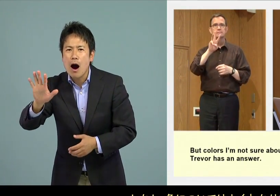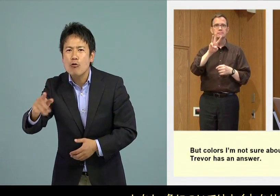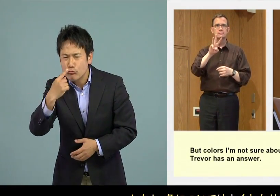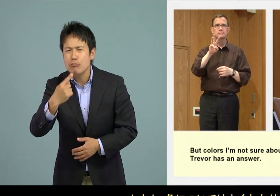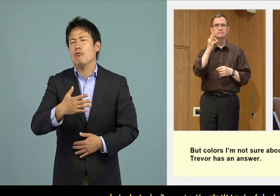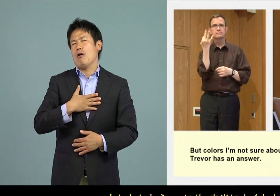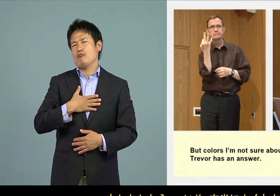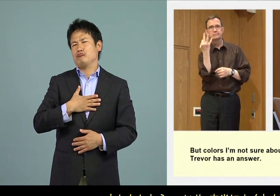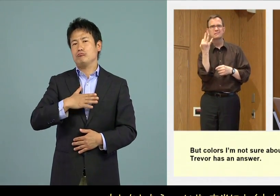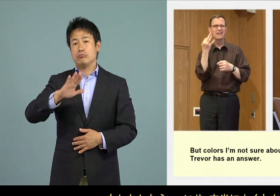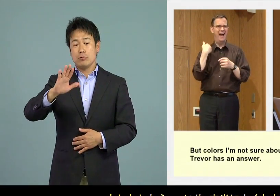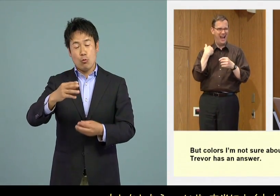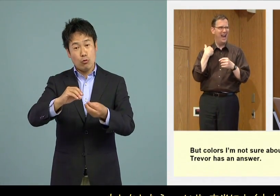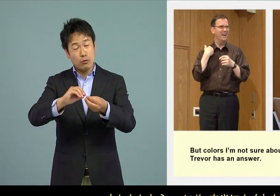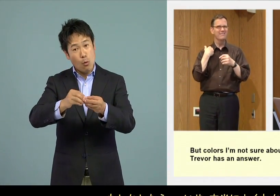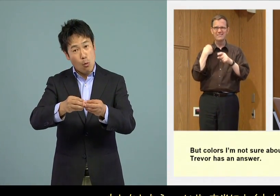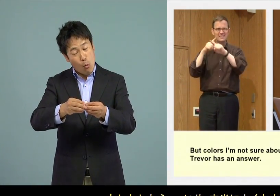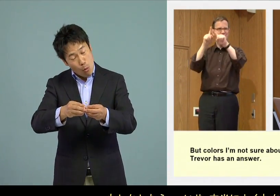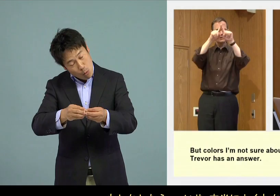about. It might be because